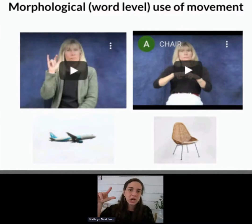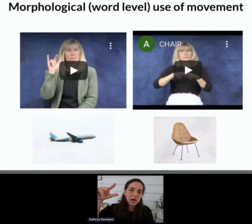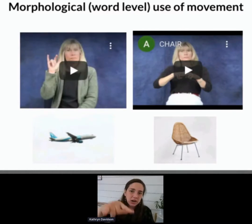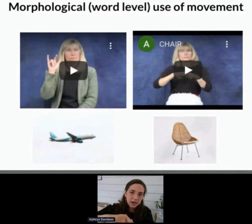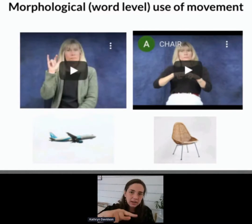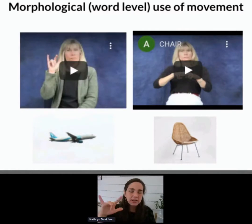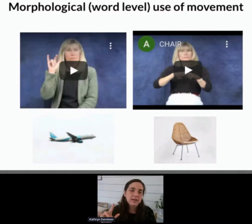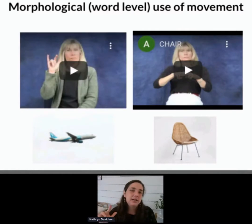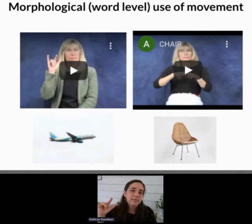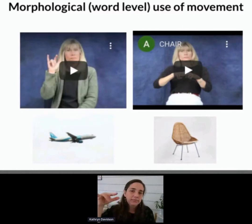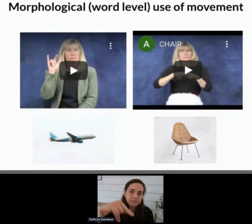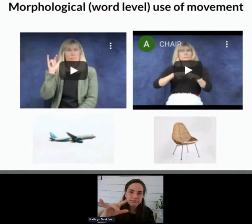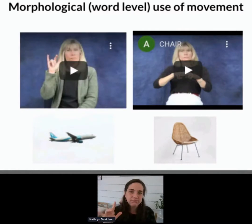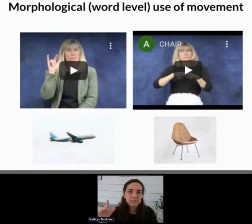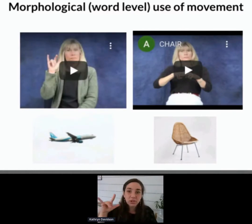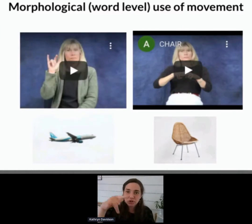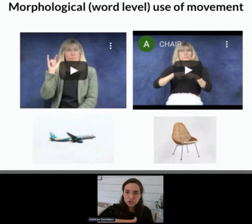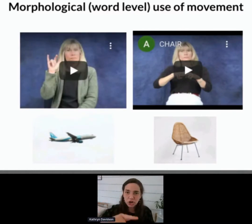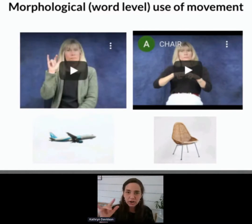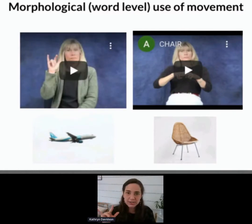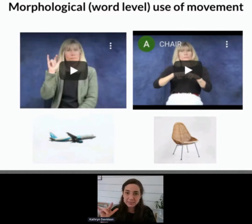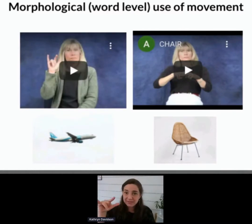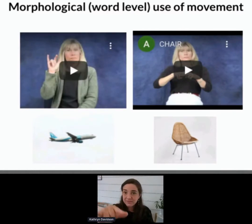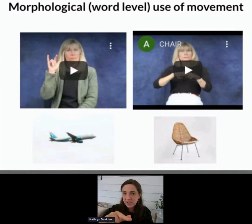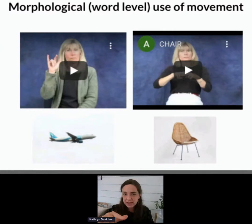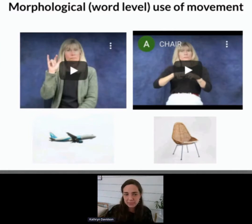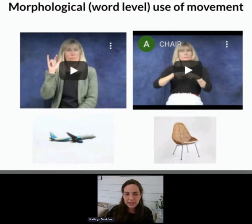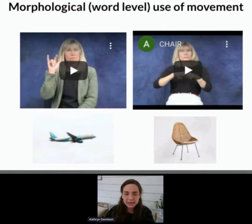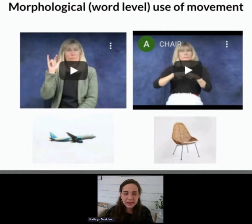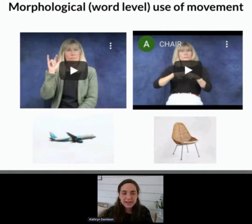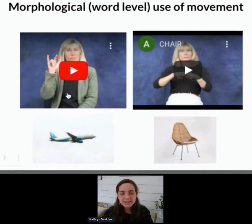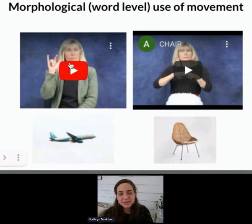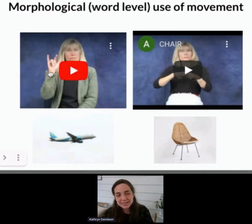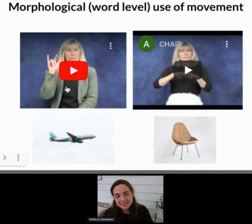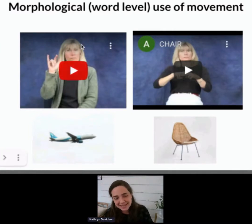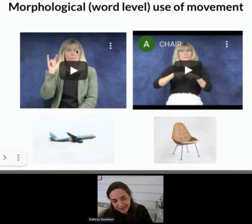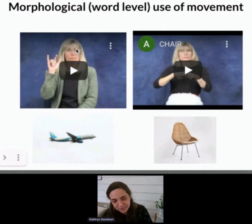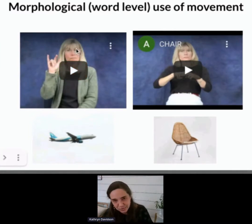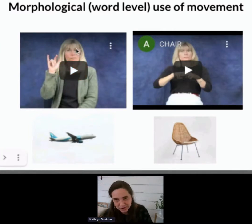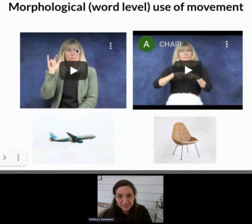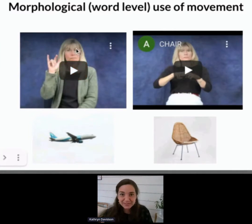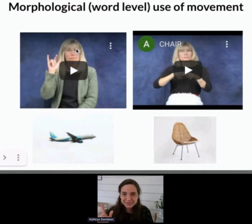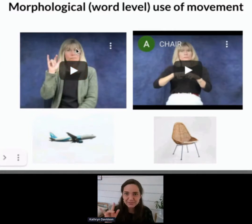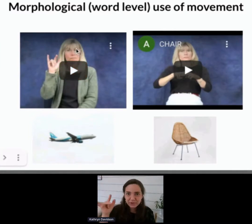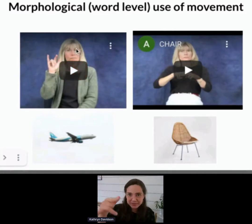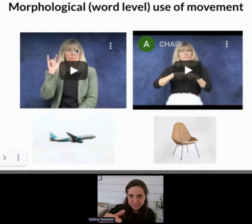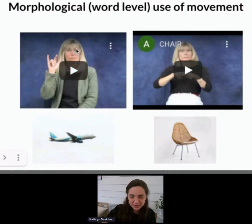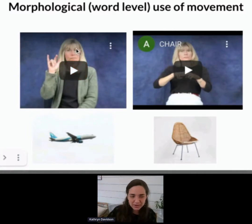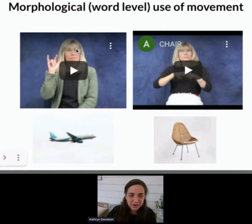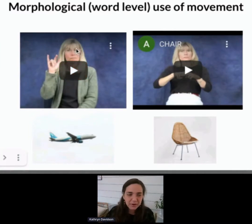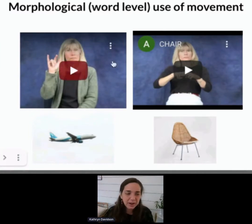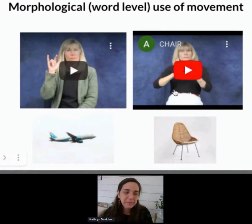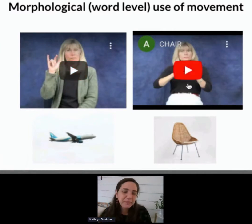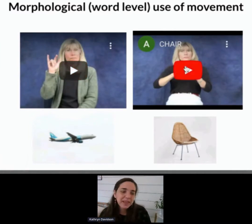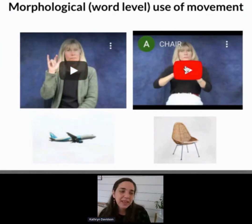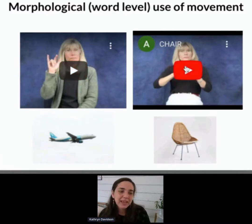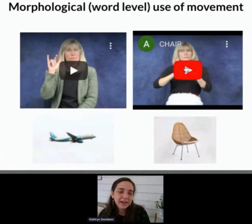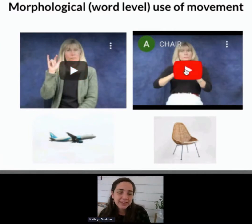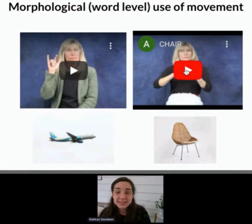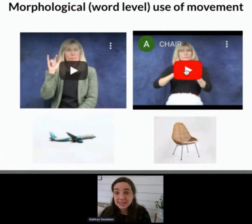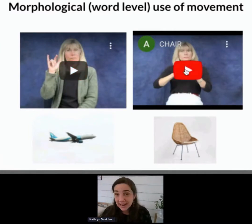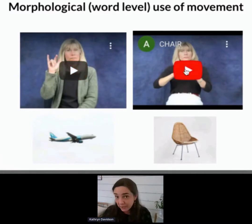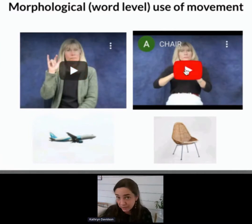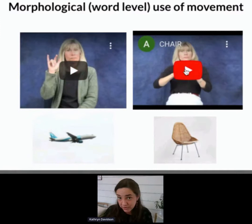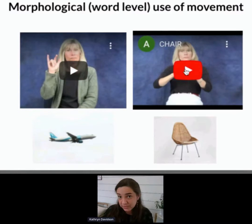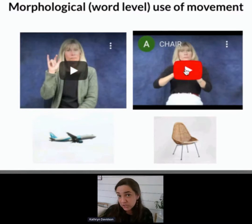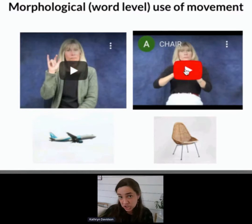like a bigger, larger arc to mean fly a plane. So this is the noun form. The verb form is one long arc. Here,